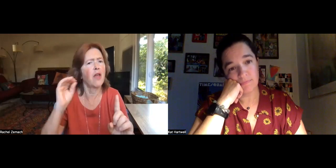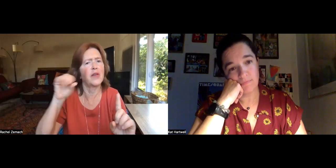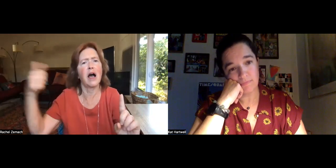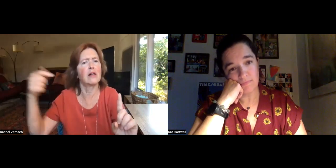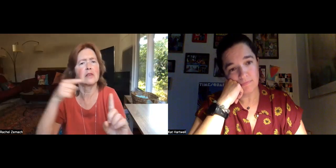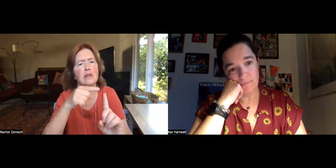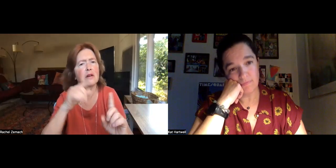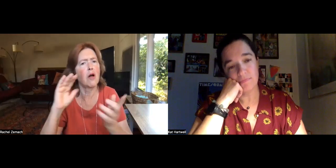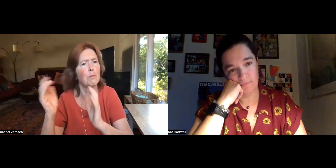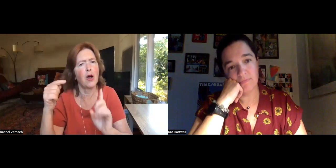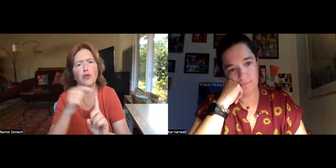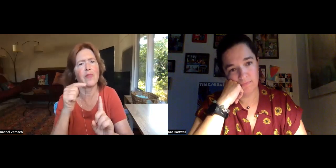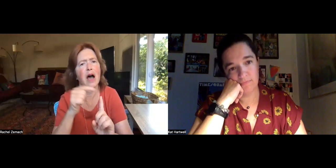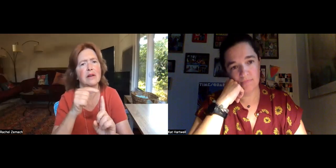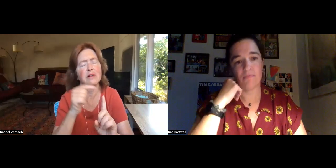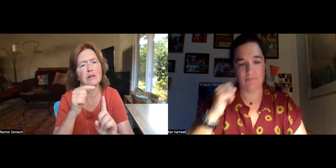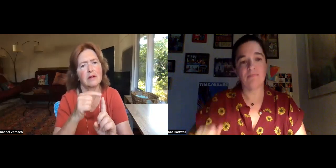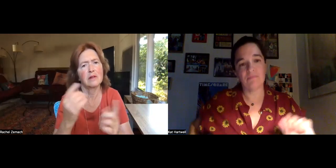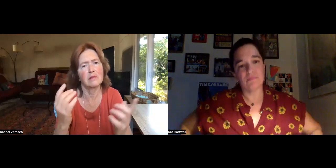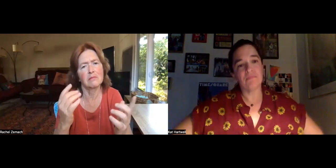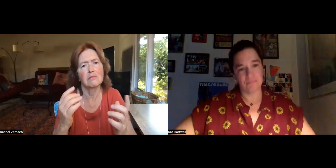Nothing else compared to that.